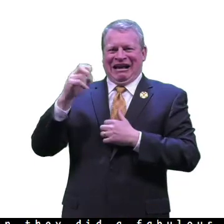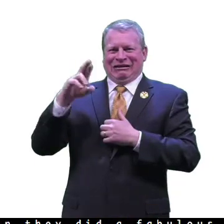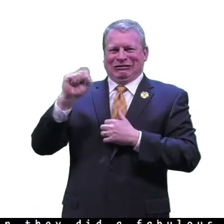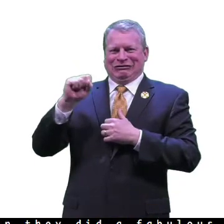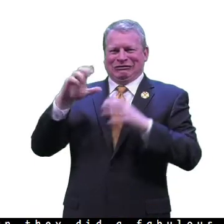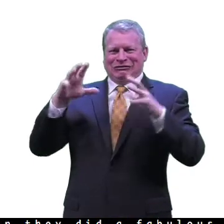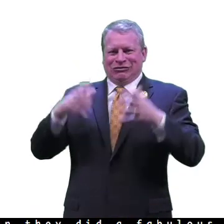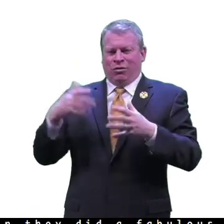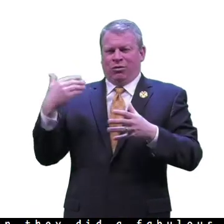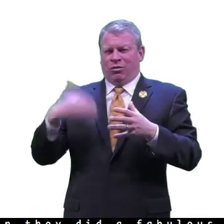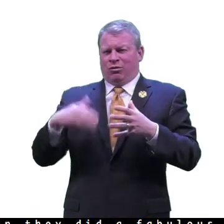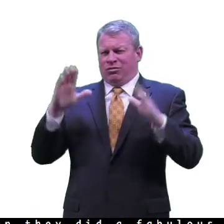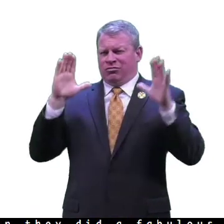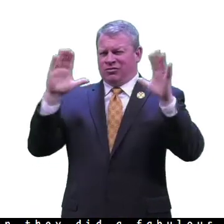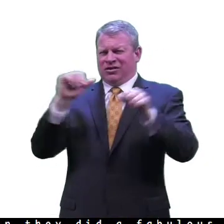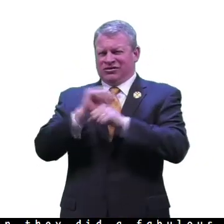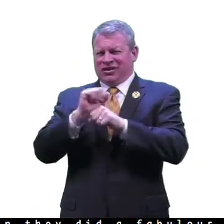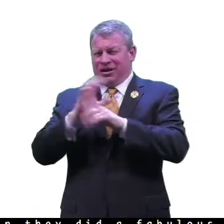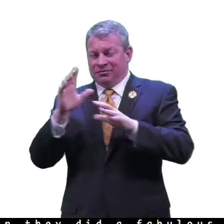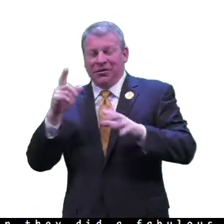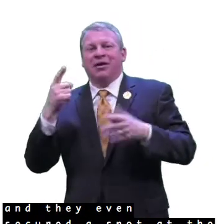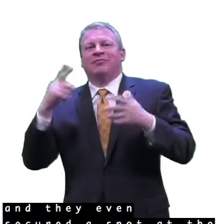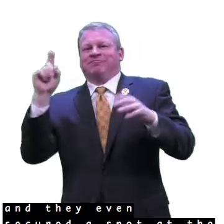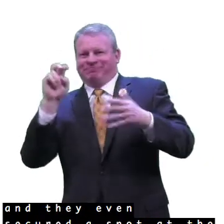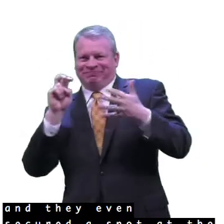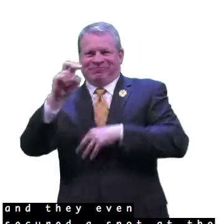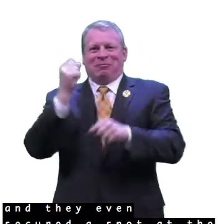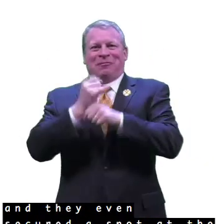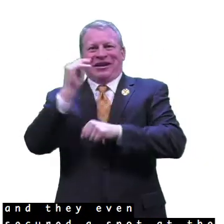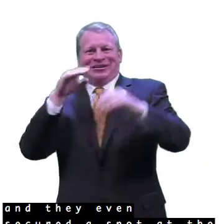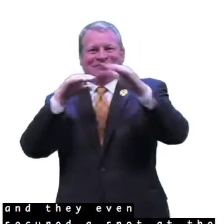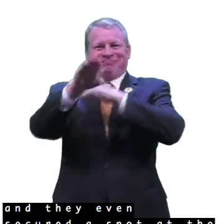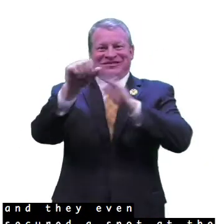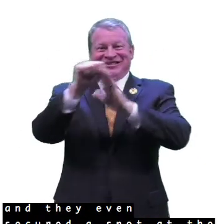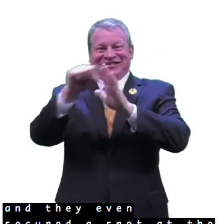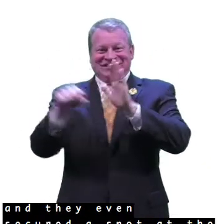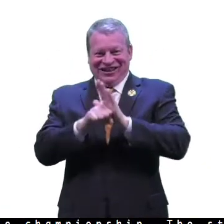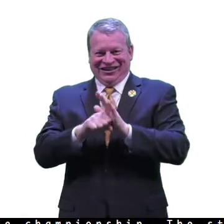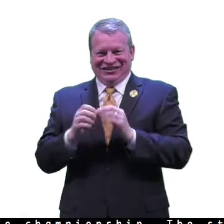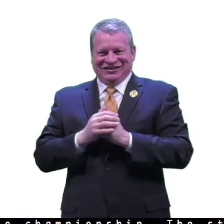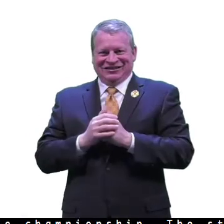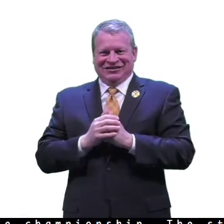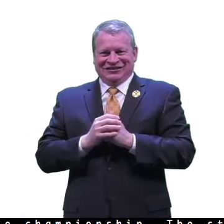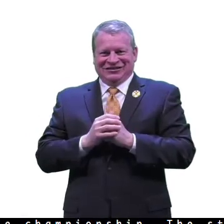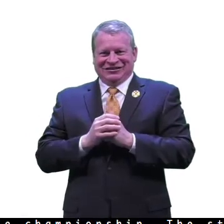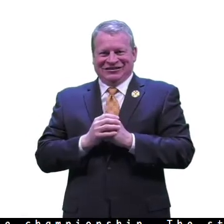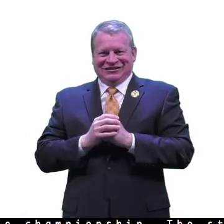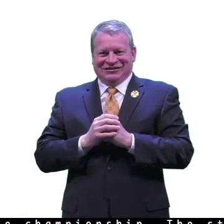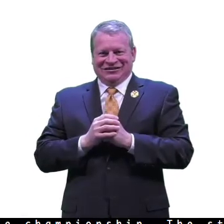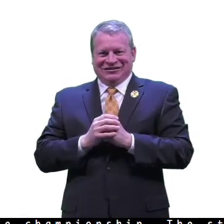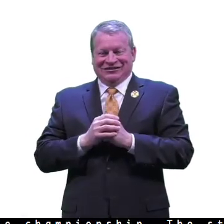Group, they did a fabulous job, and they even secured a spot at the state championship. The